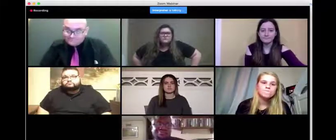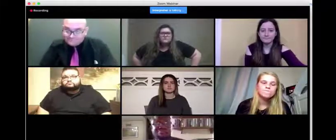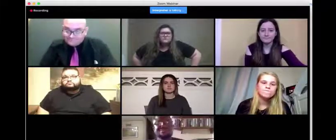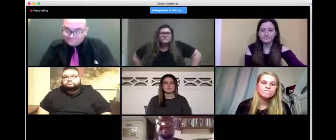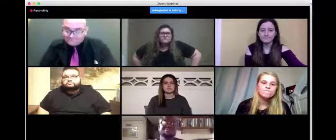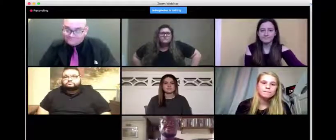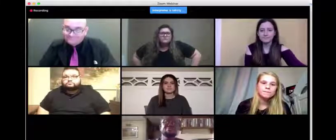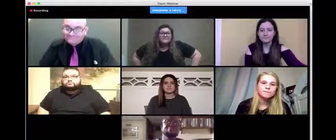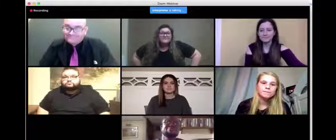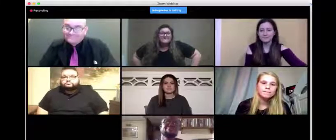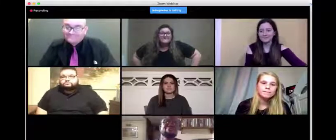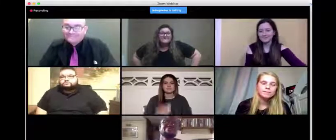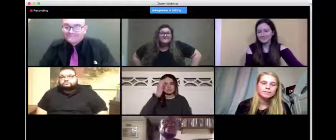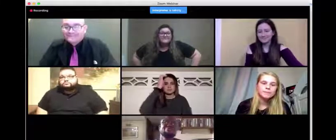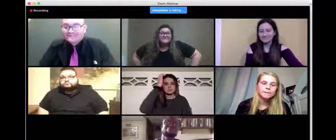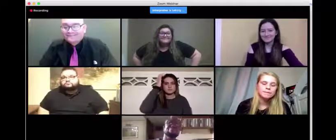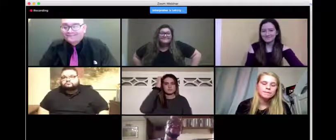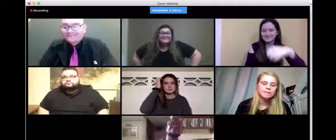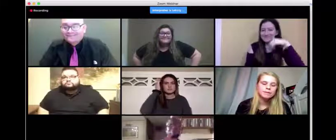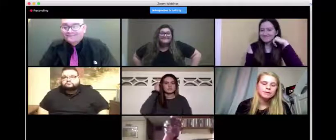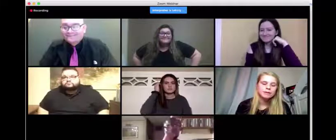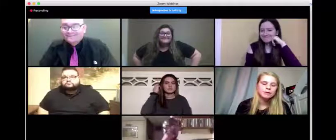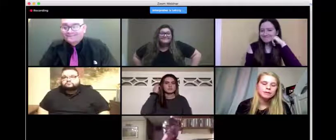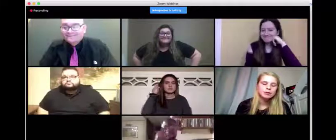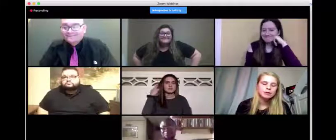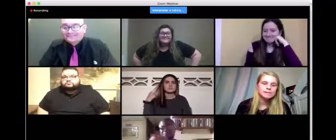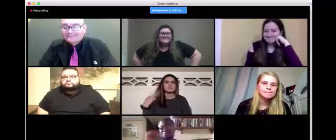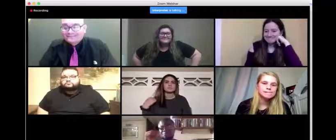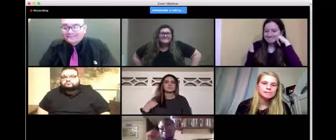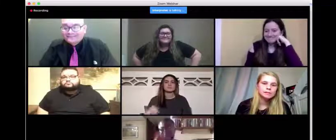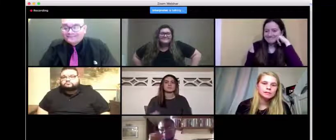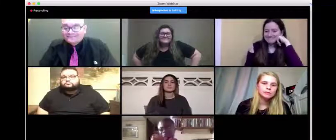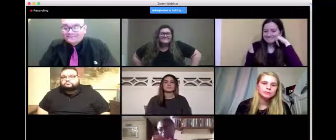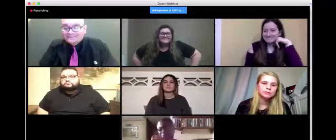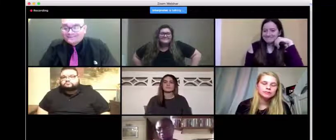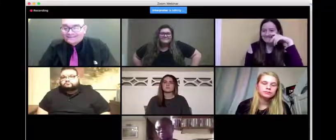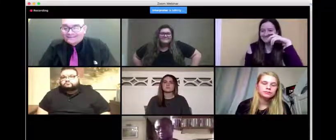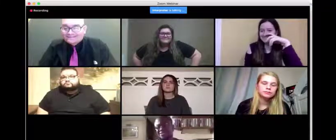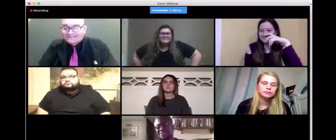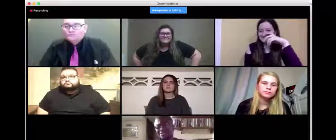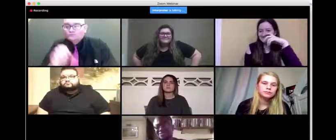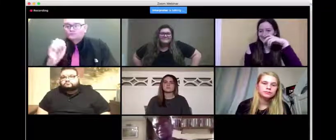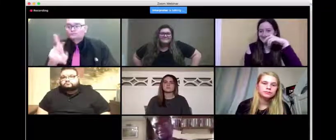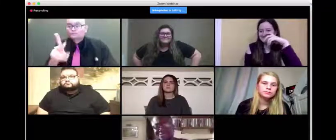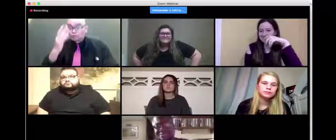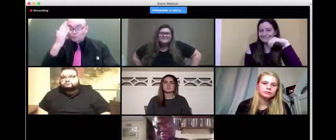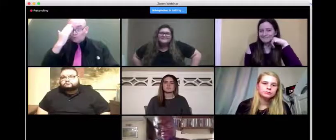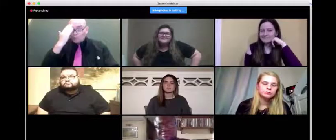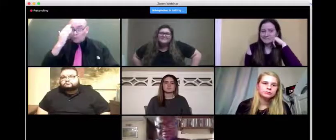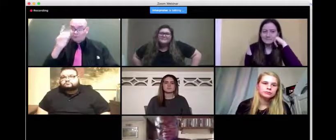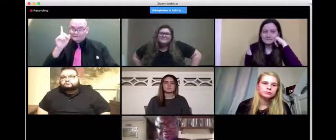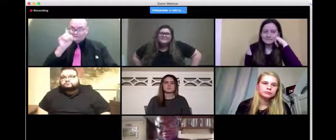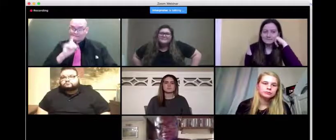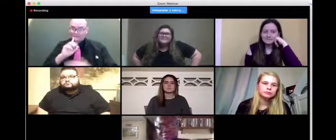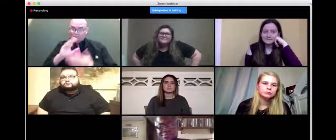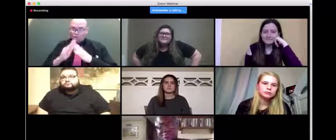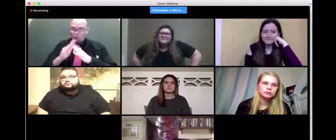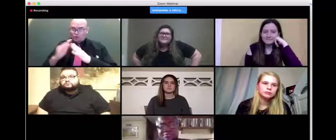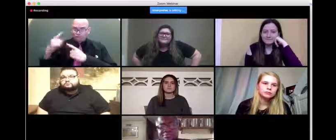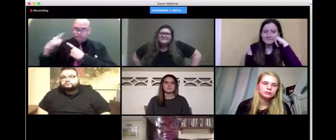Well, can you elaborate a little more, please? Well, the deaf community historically has really cherished their ability